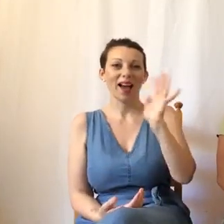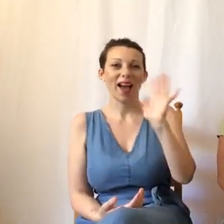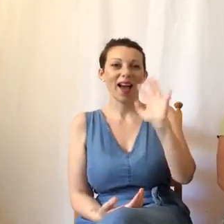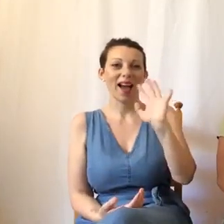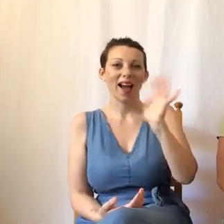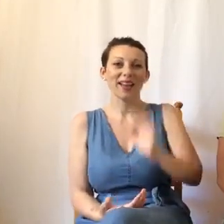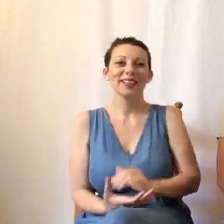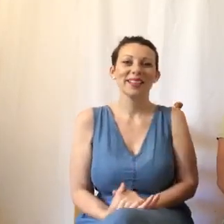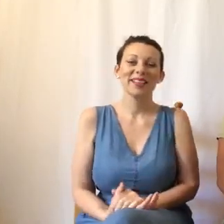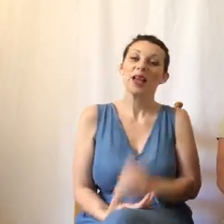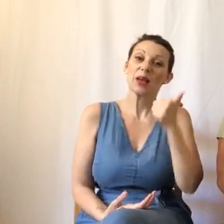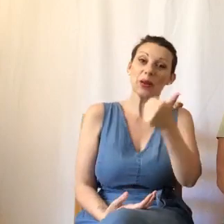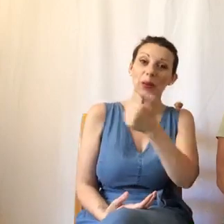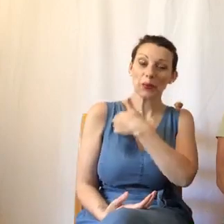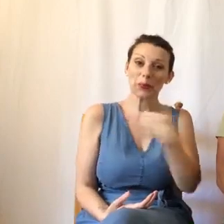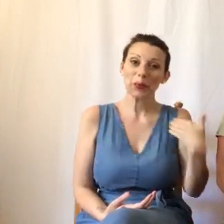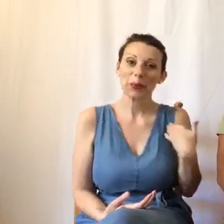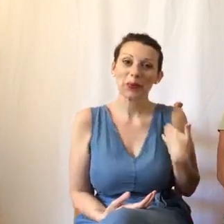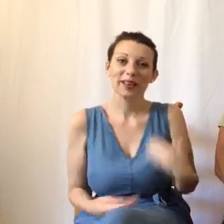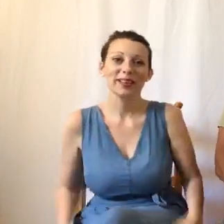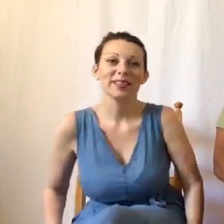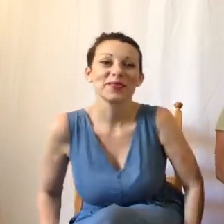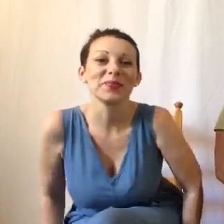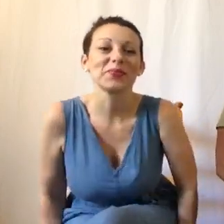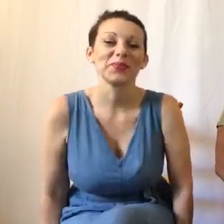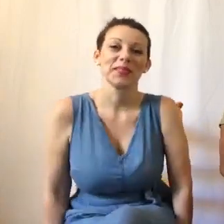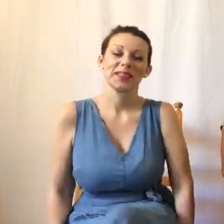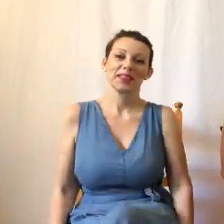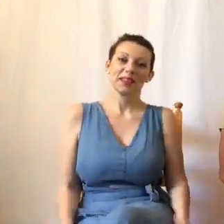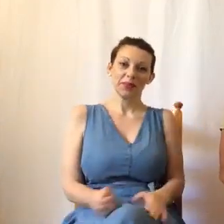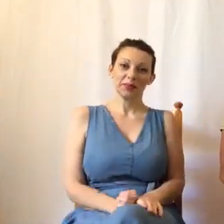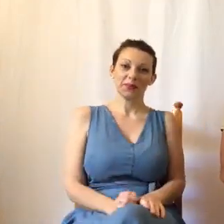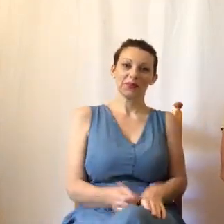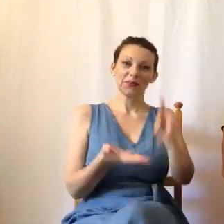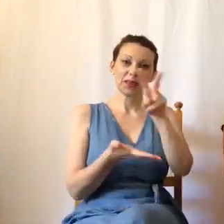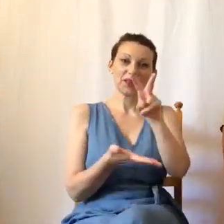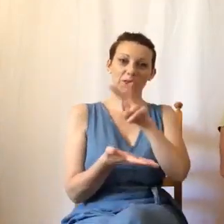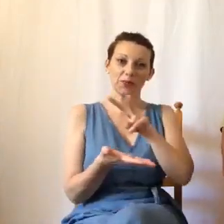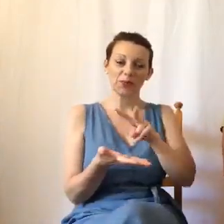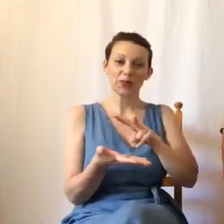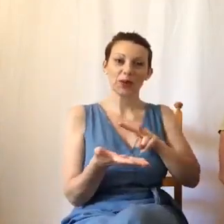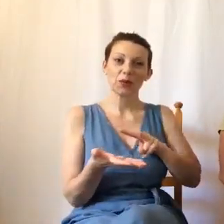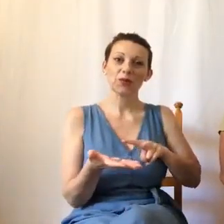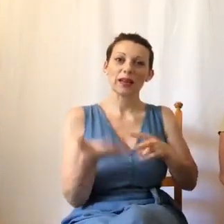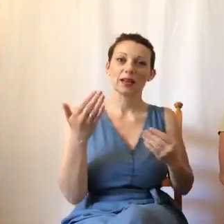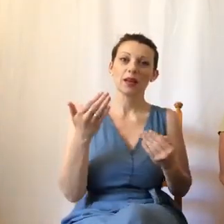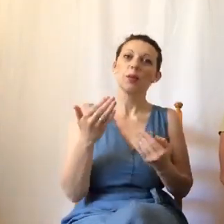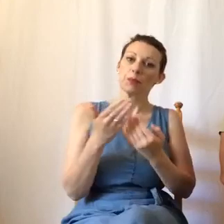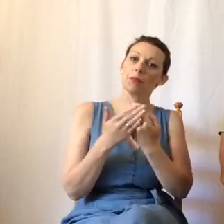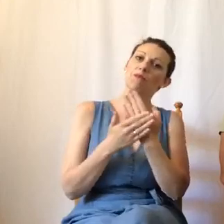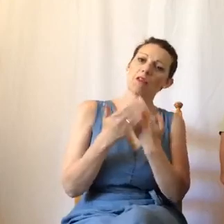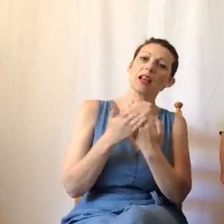Hi, good morning. Yeah, we're going to read it's a relatively new book.